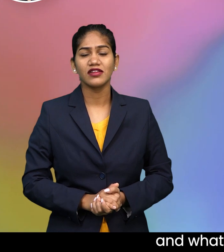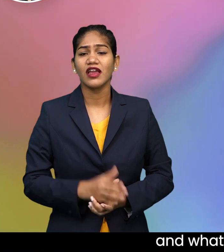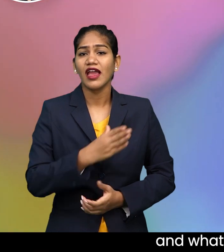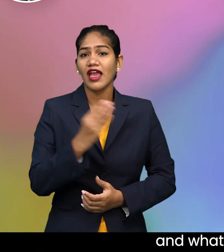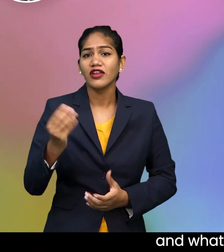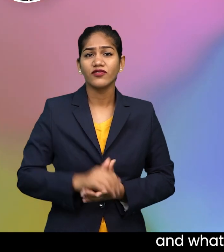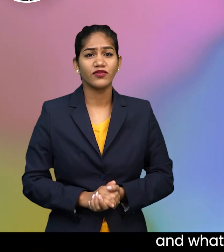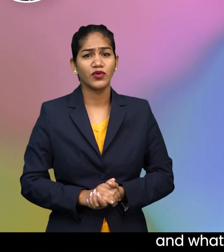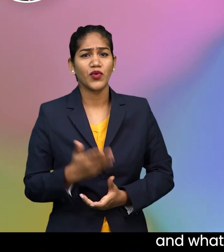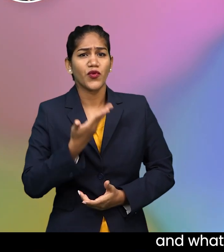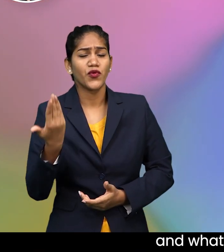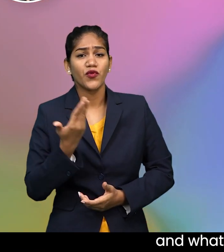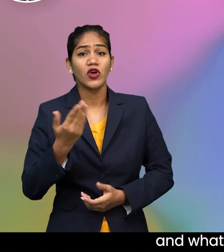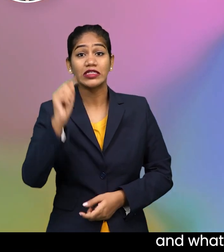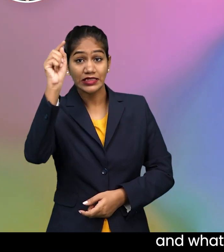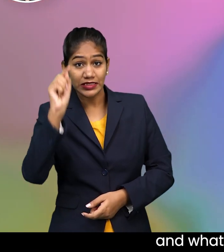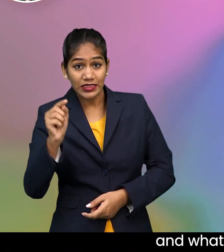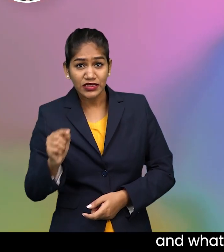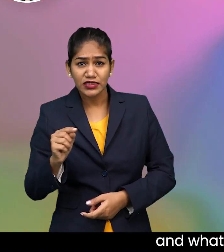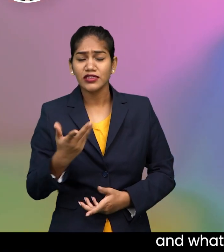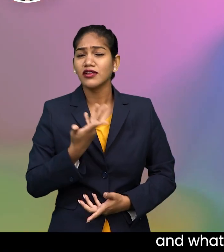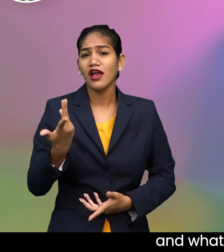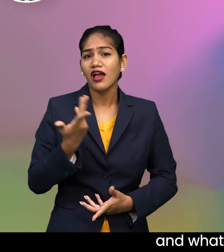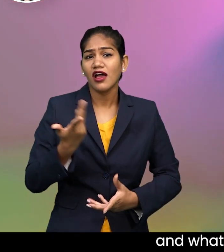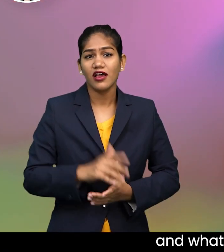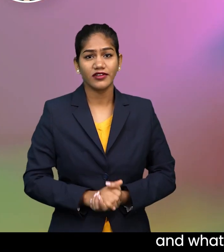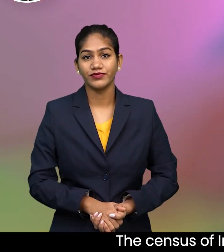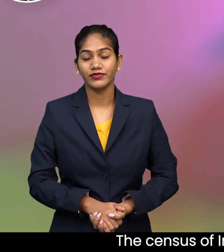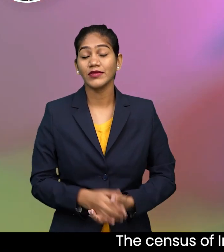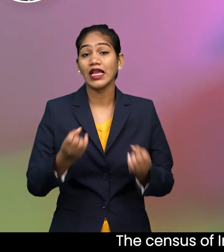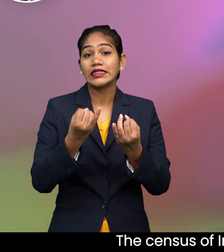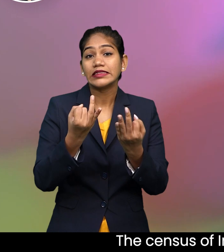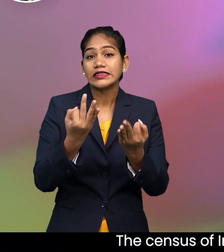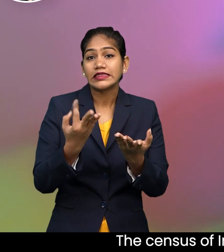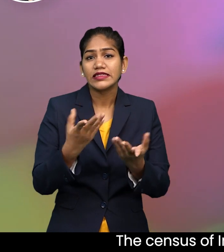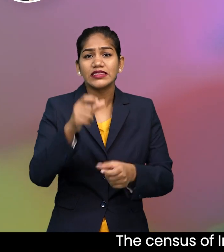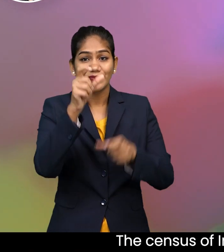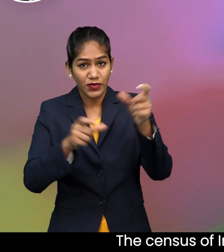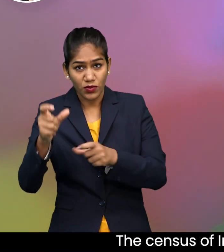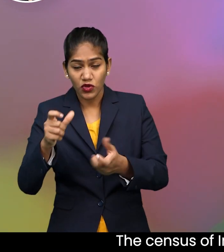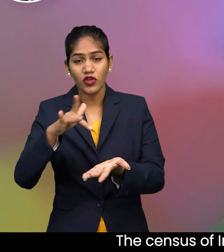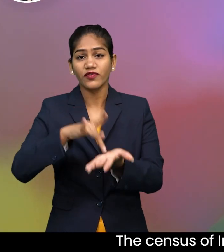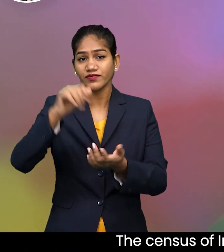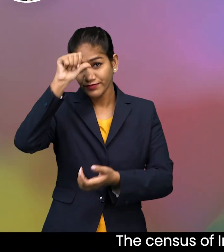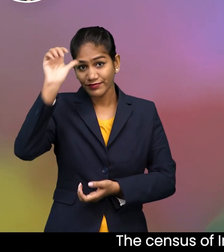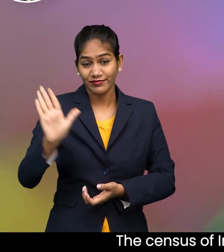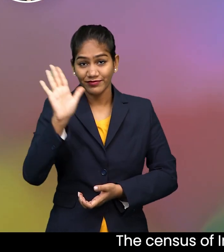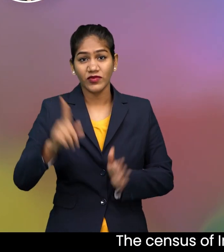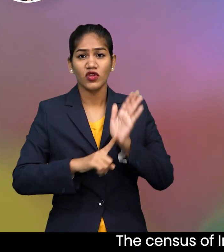and what their characteristics are. The Census of India provides us with